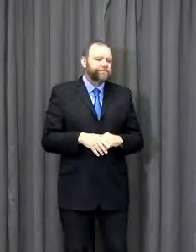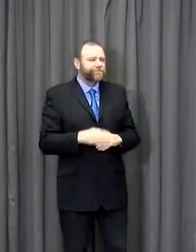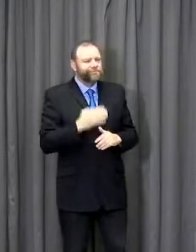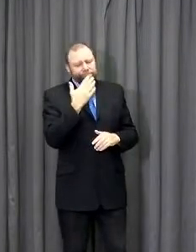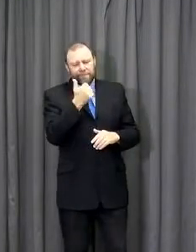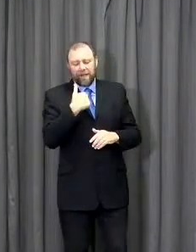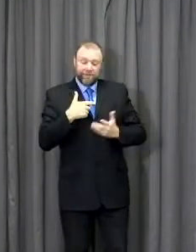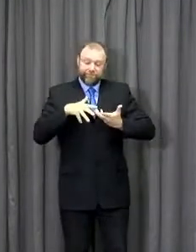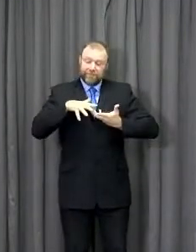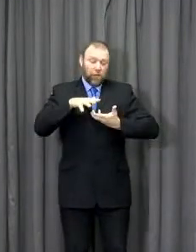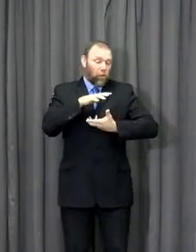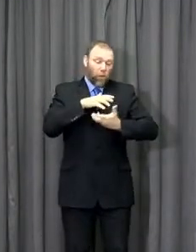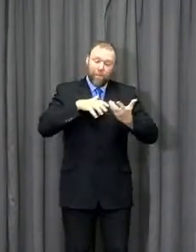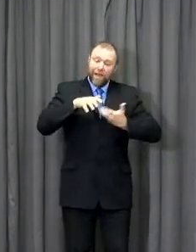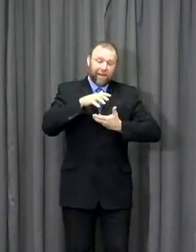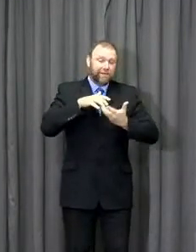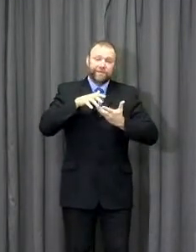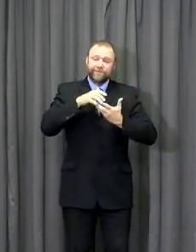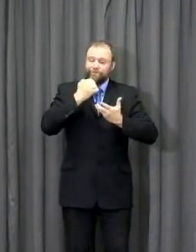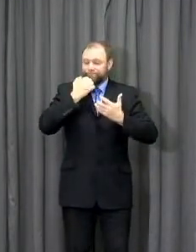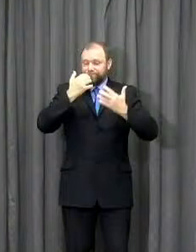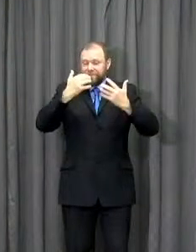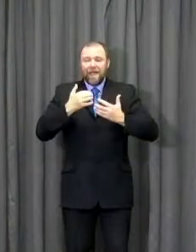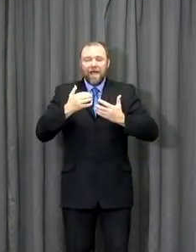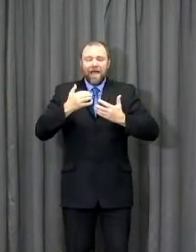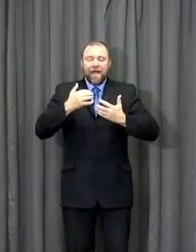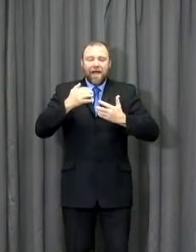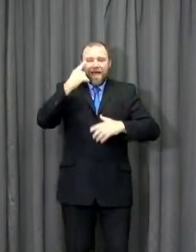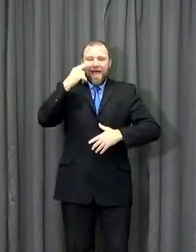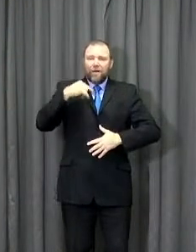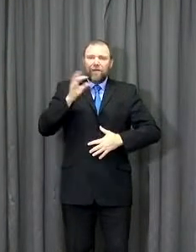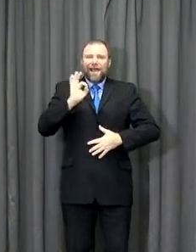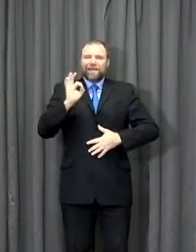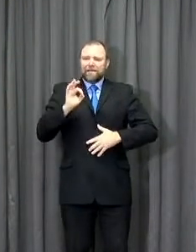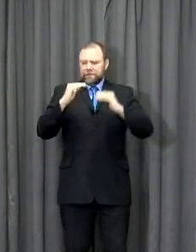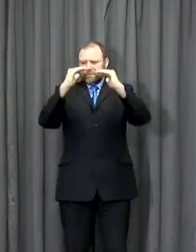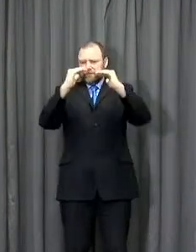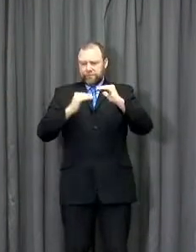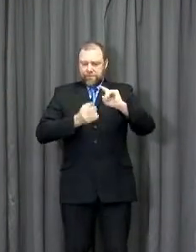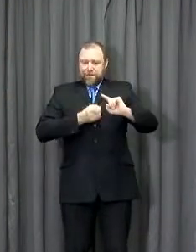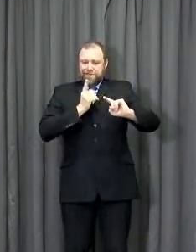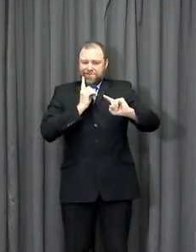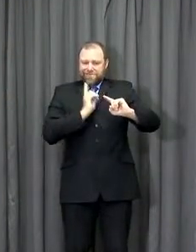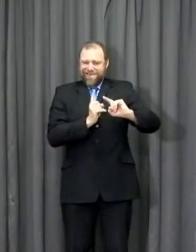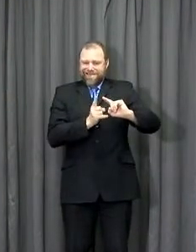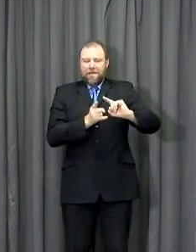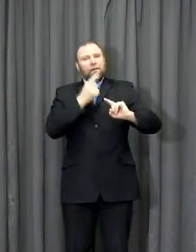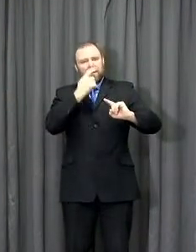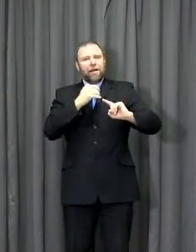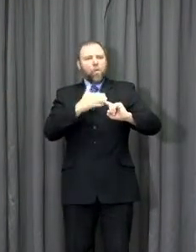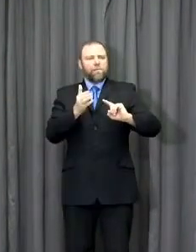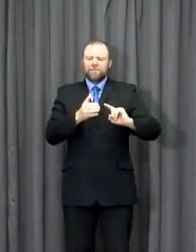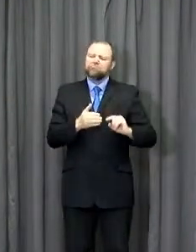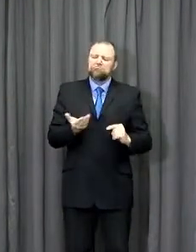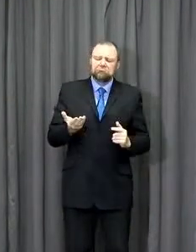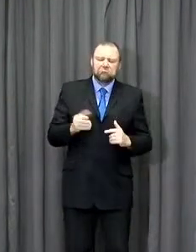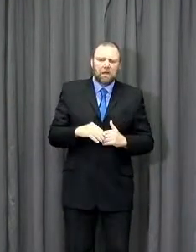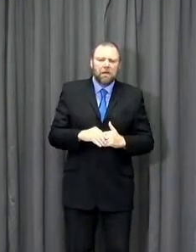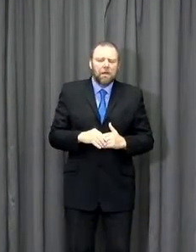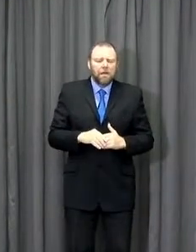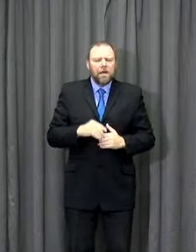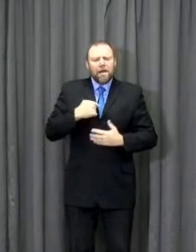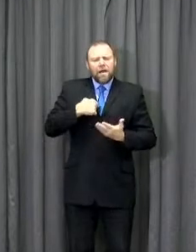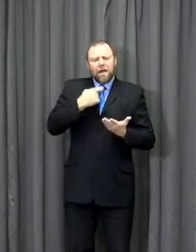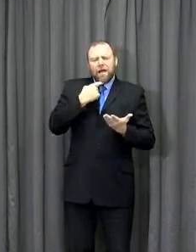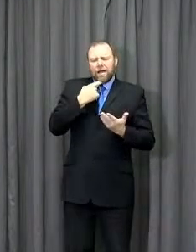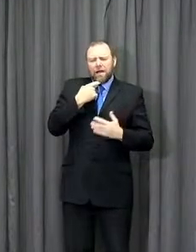and I don't think there's any absolute cut-off that I would point to when we can start to reopen things. What I would say